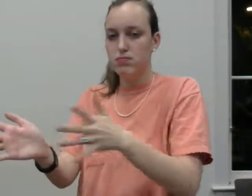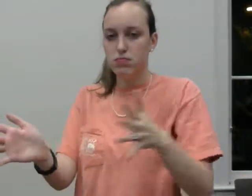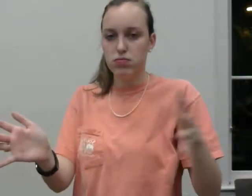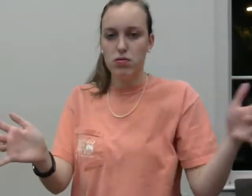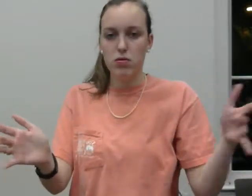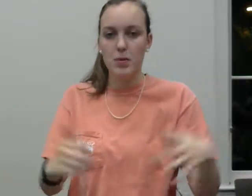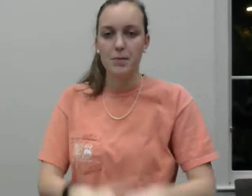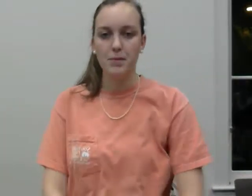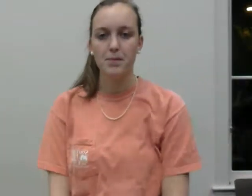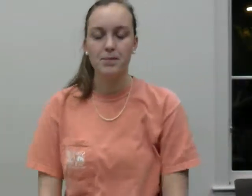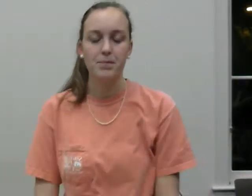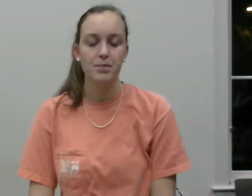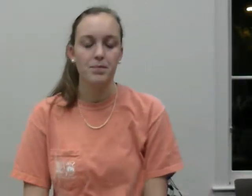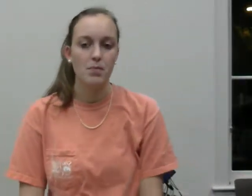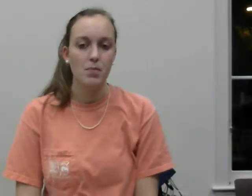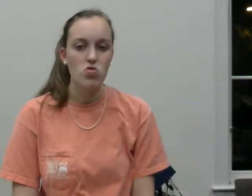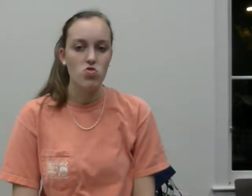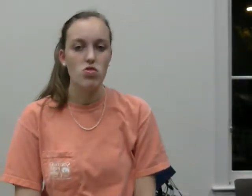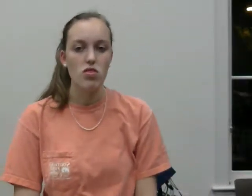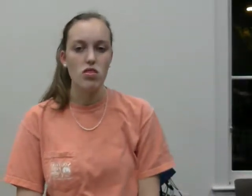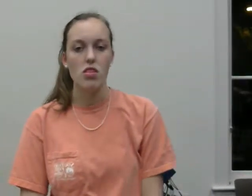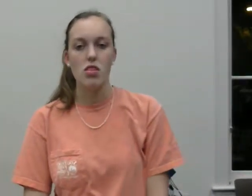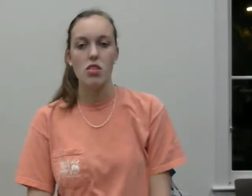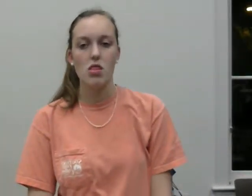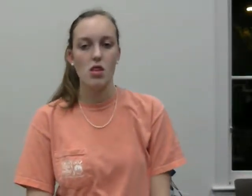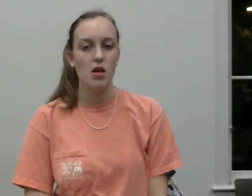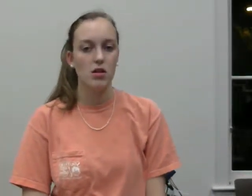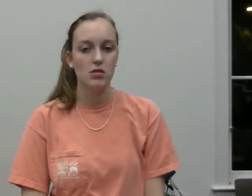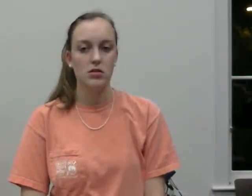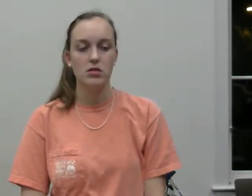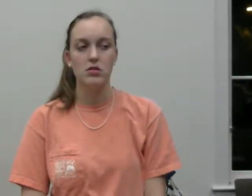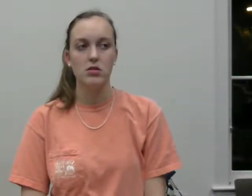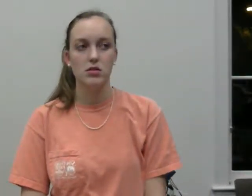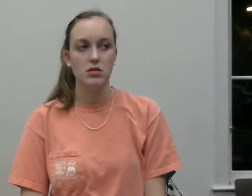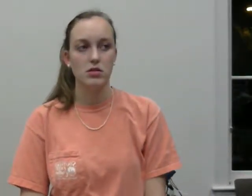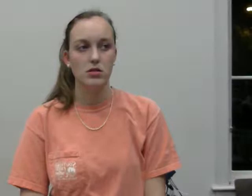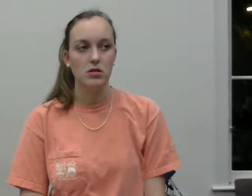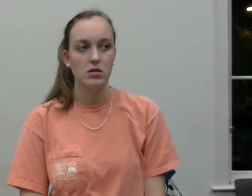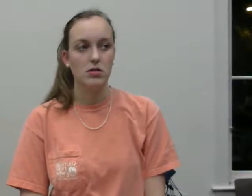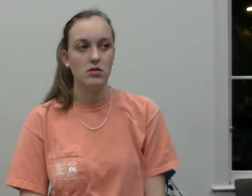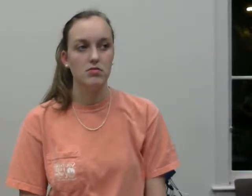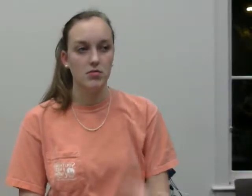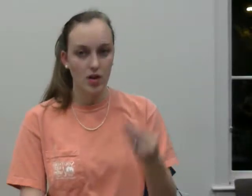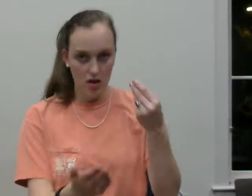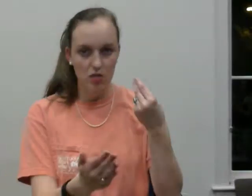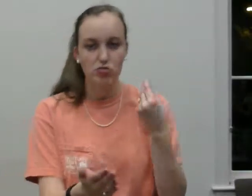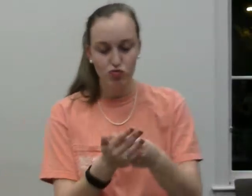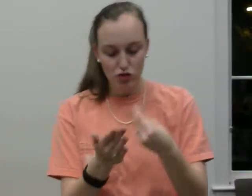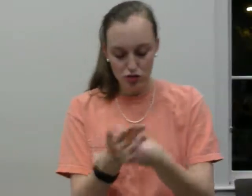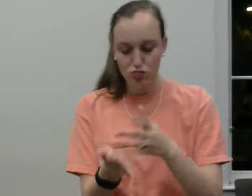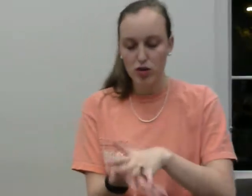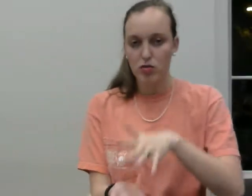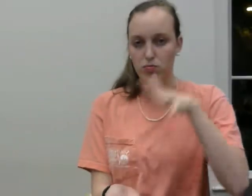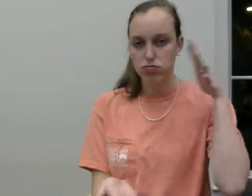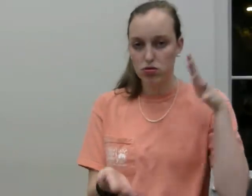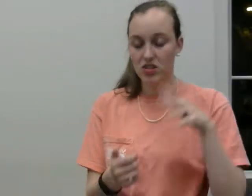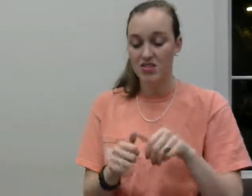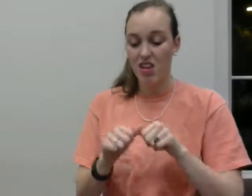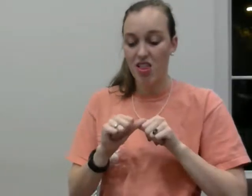that are at war, Europe, England, and the Americans. And it's expensive to fight this war. It's a long war. It costs a lot of